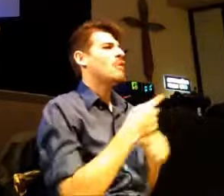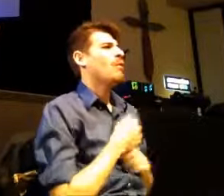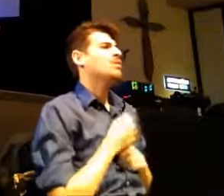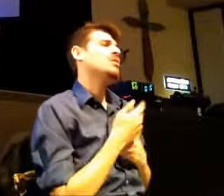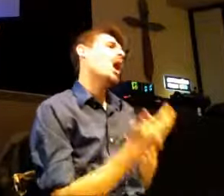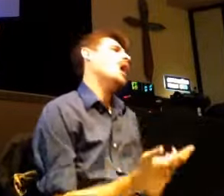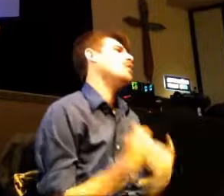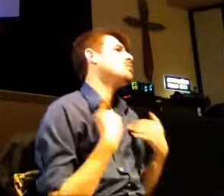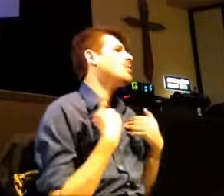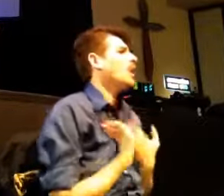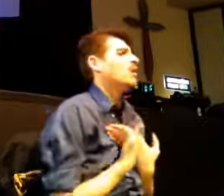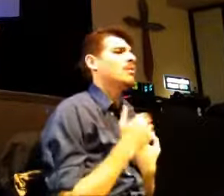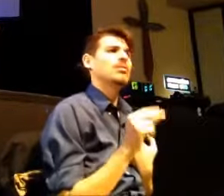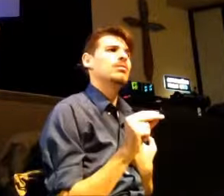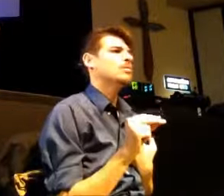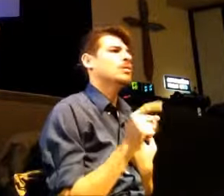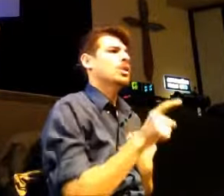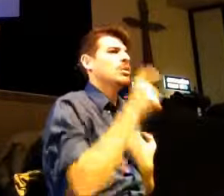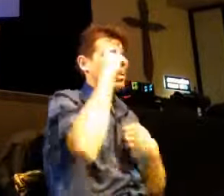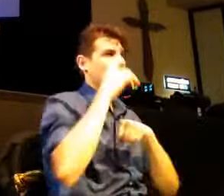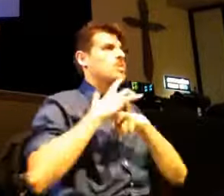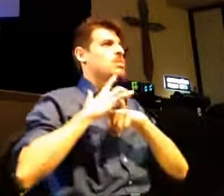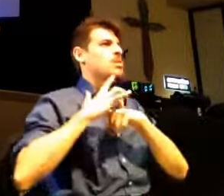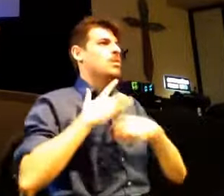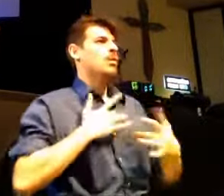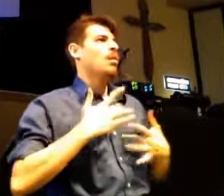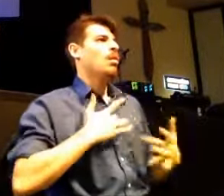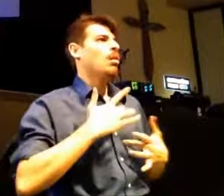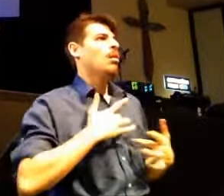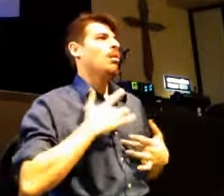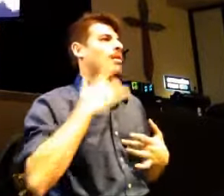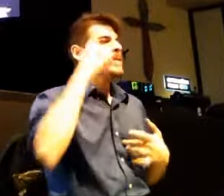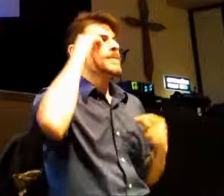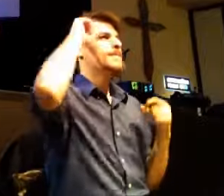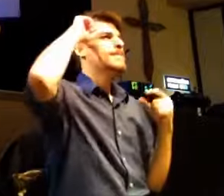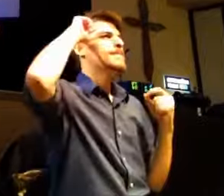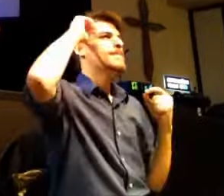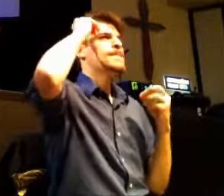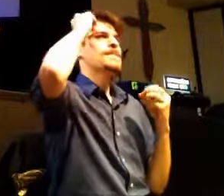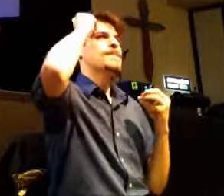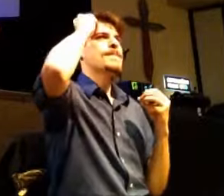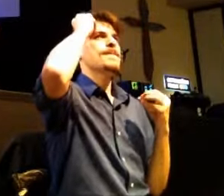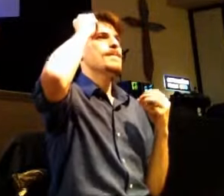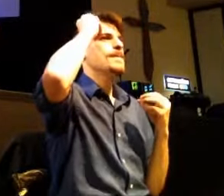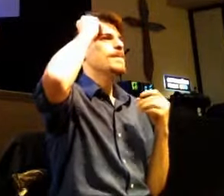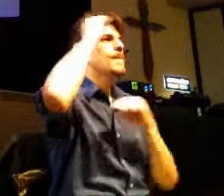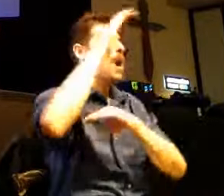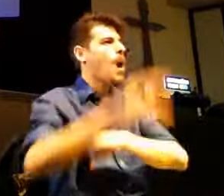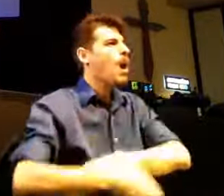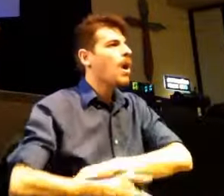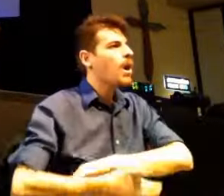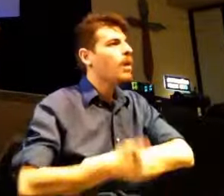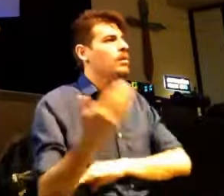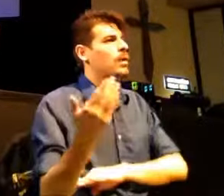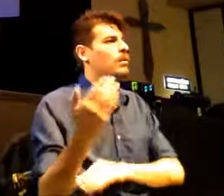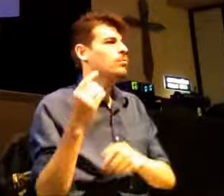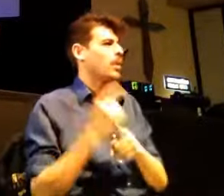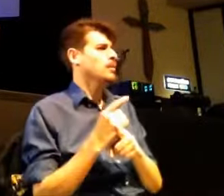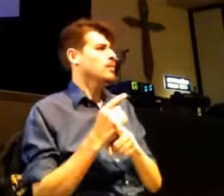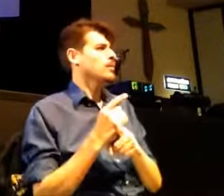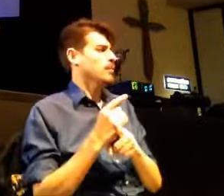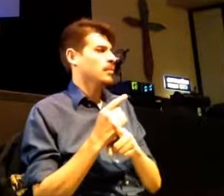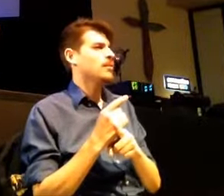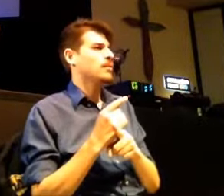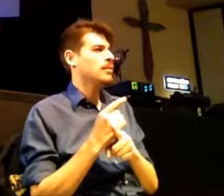mind to be dominated by those questions and those thoughts, and it takes us to those worst case scenarios. And the thing that